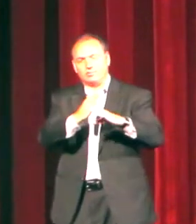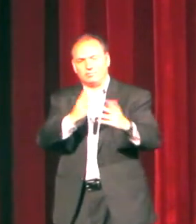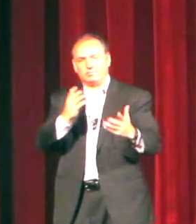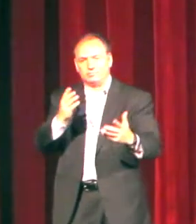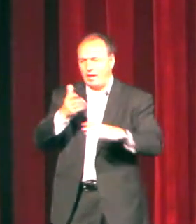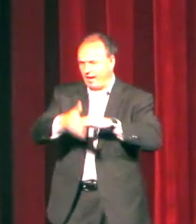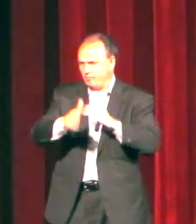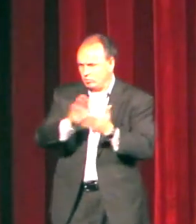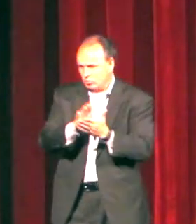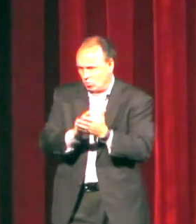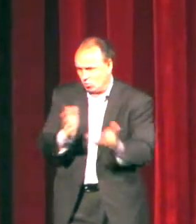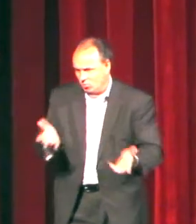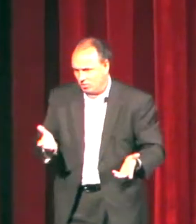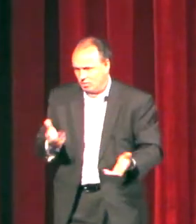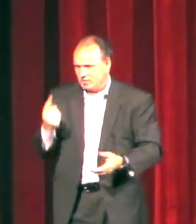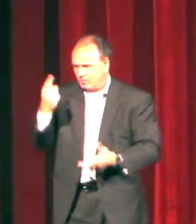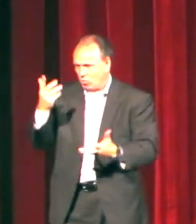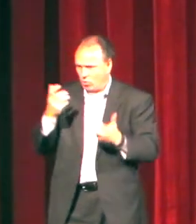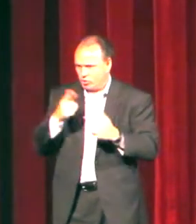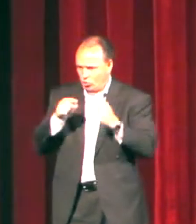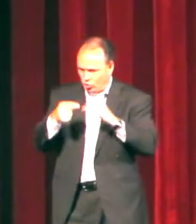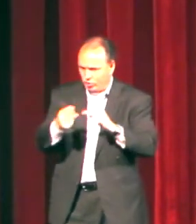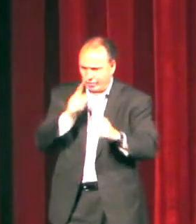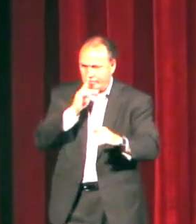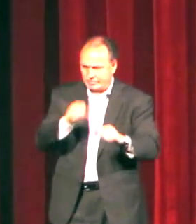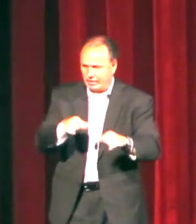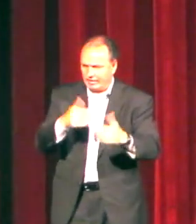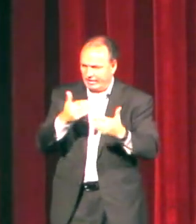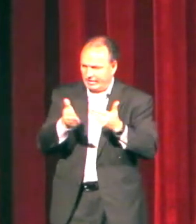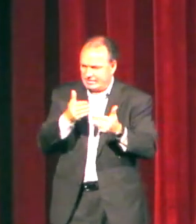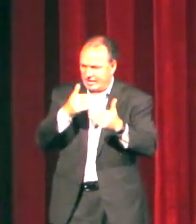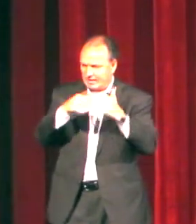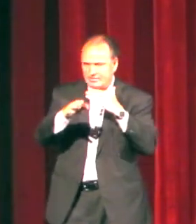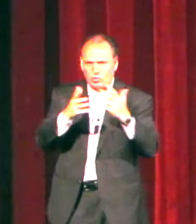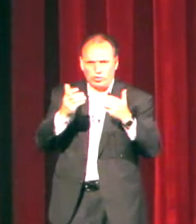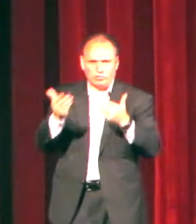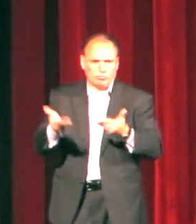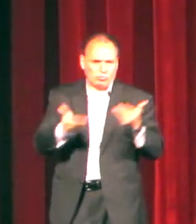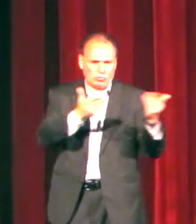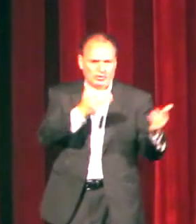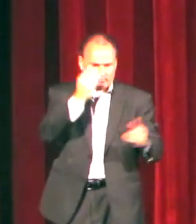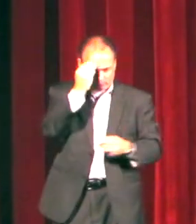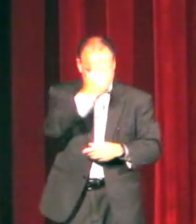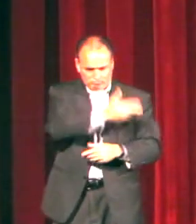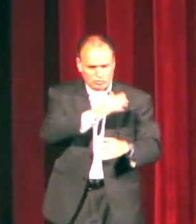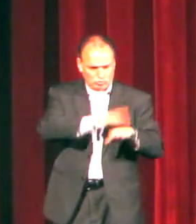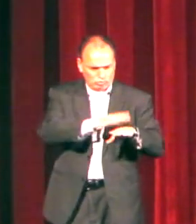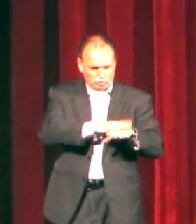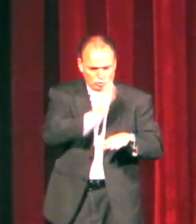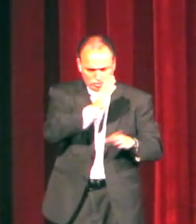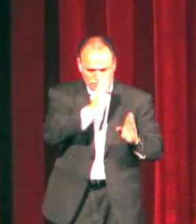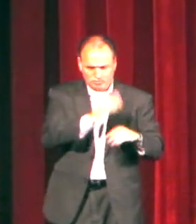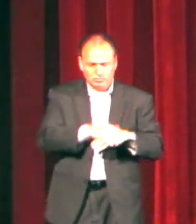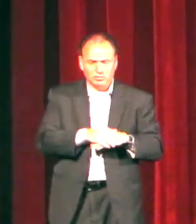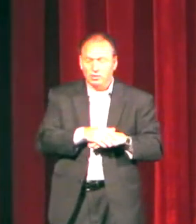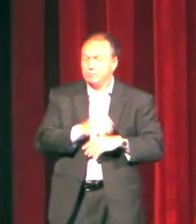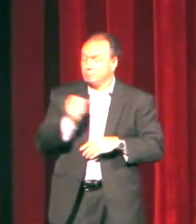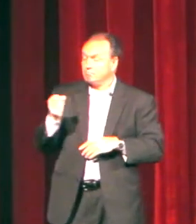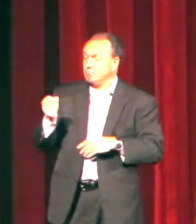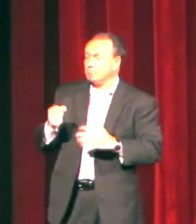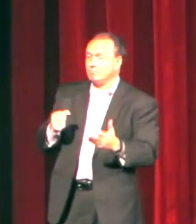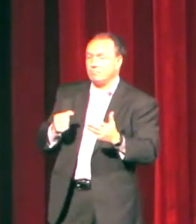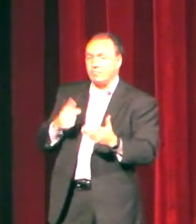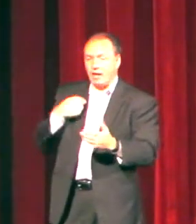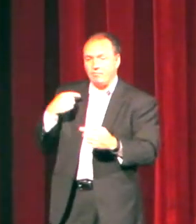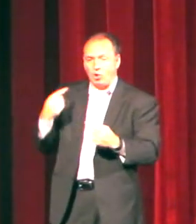somebody that wanted to hurt the kids would have easy access. I just wanted to bring that to your attention. Yeah.